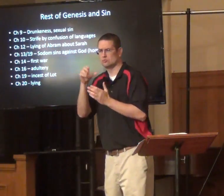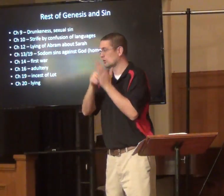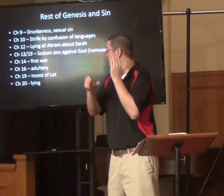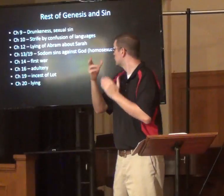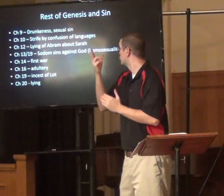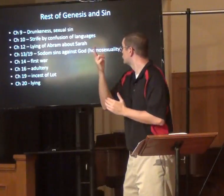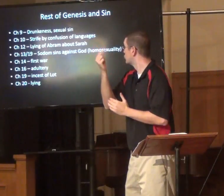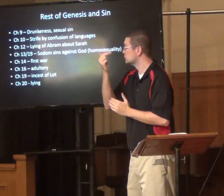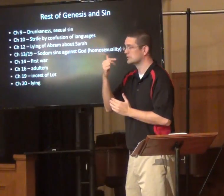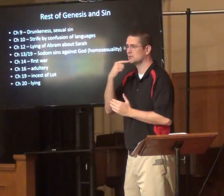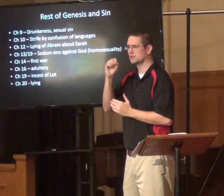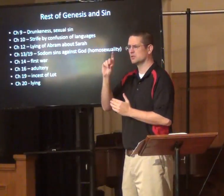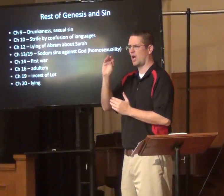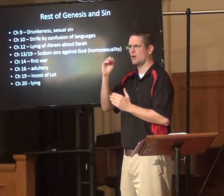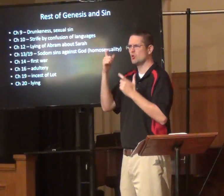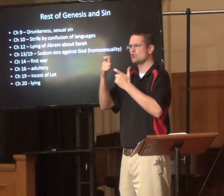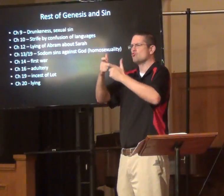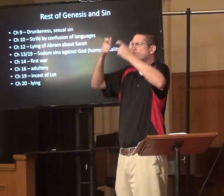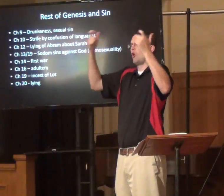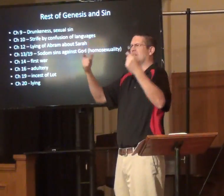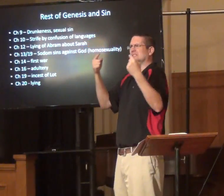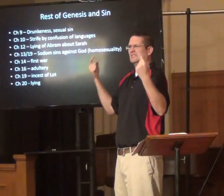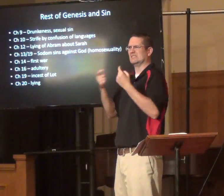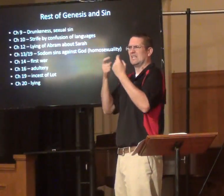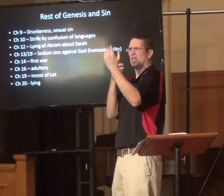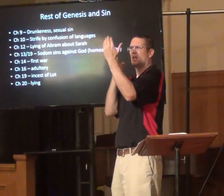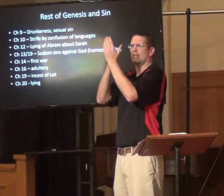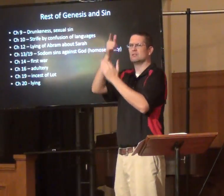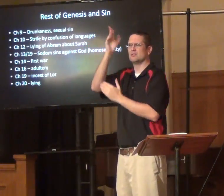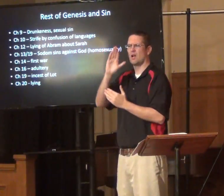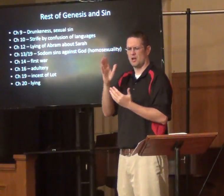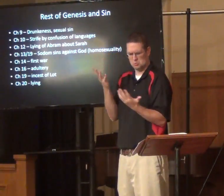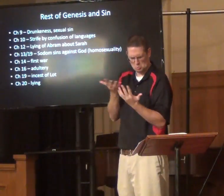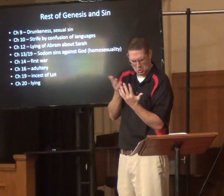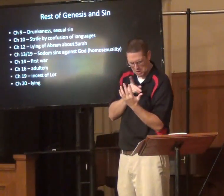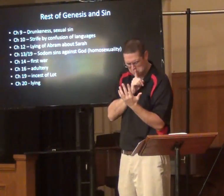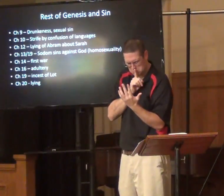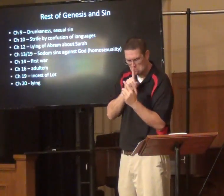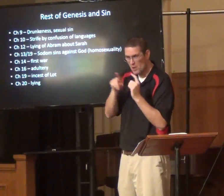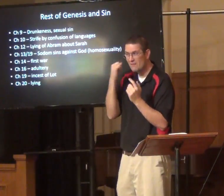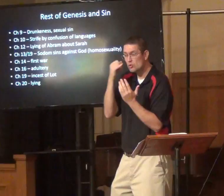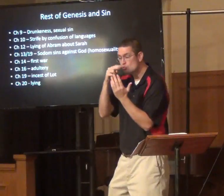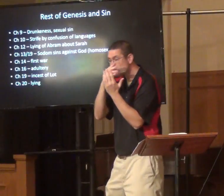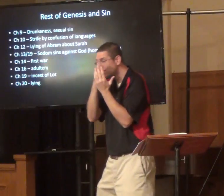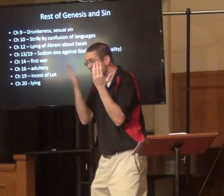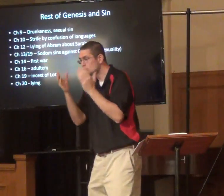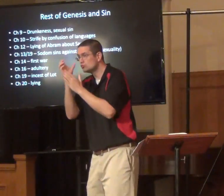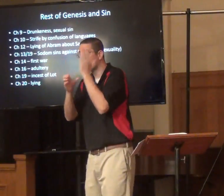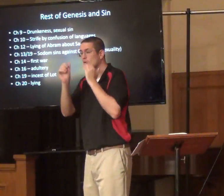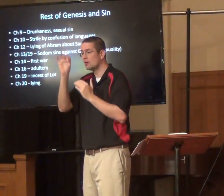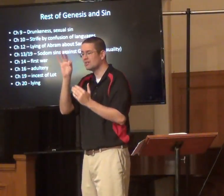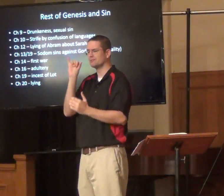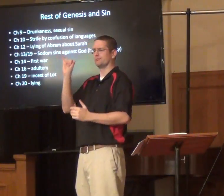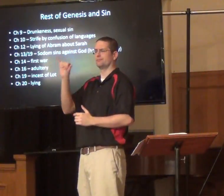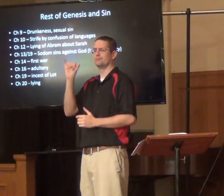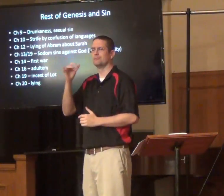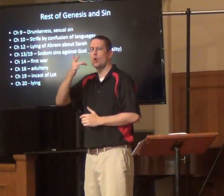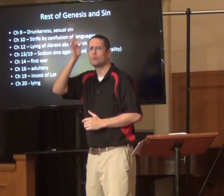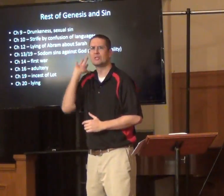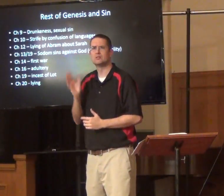Sodom, in chapter 13, Sodom did great sin against God. If you read on in chapter